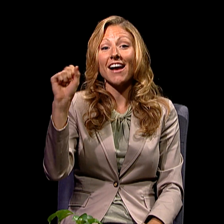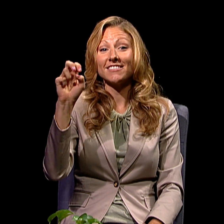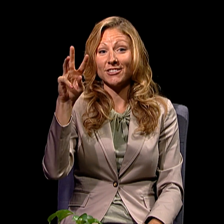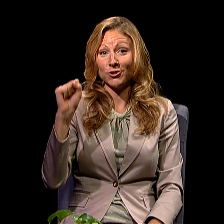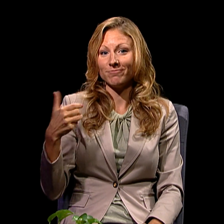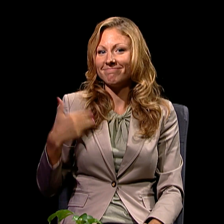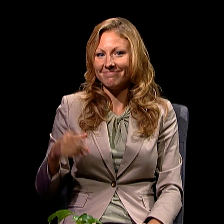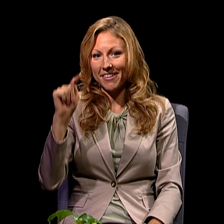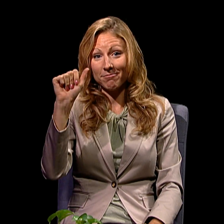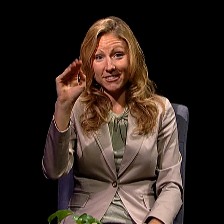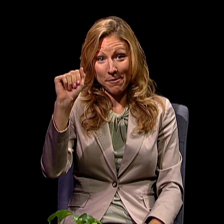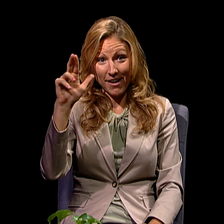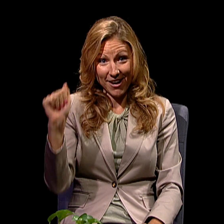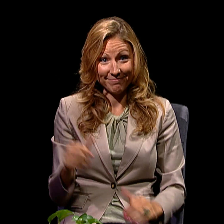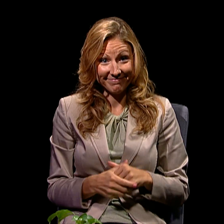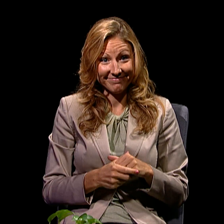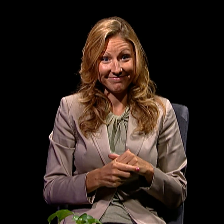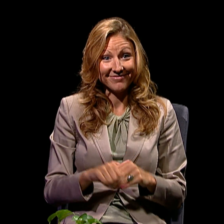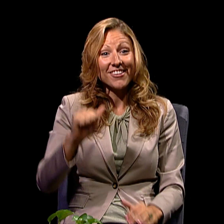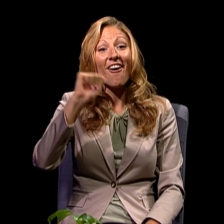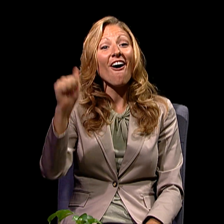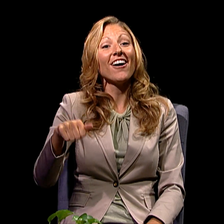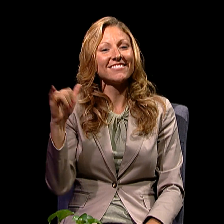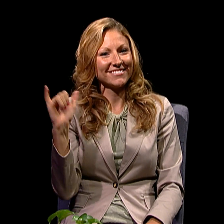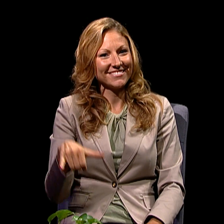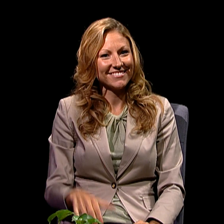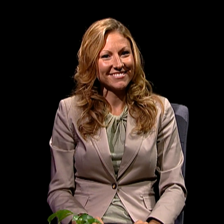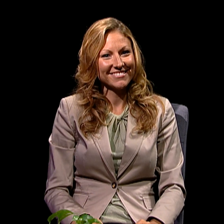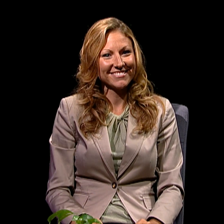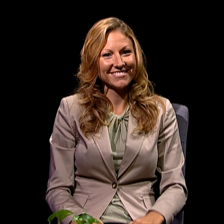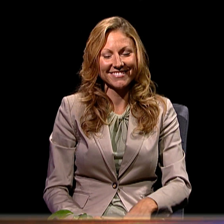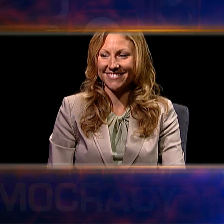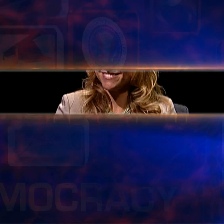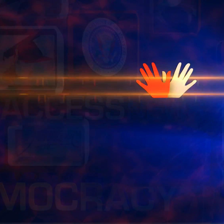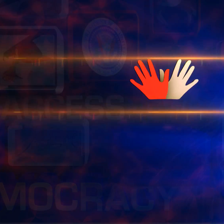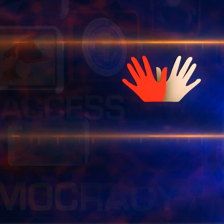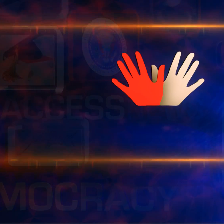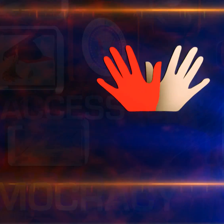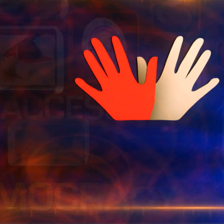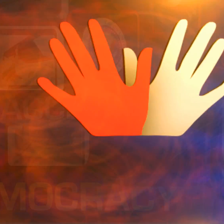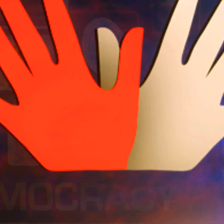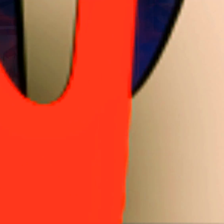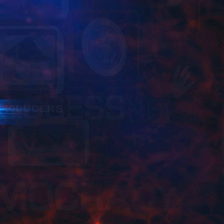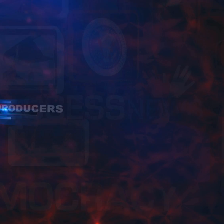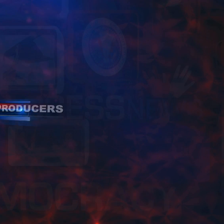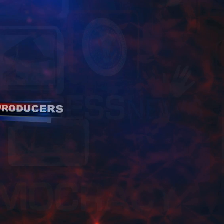make. For Access News, I'm Tamara, and that's Austin.